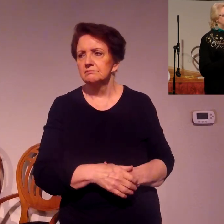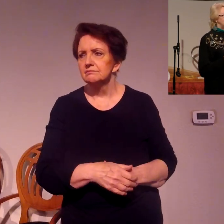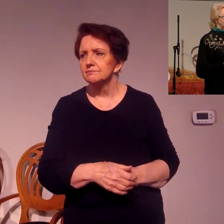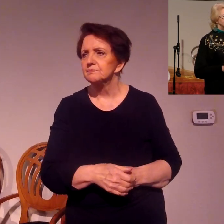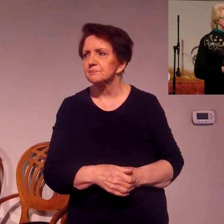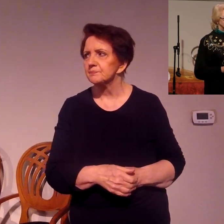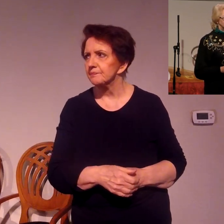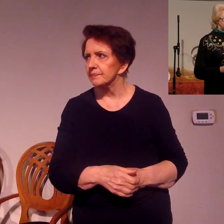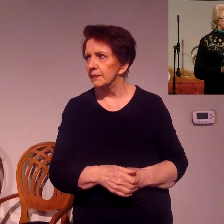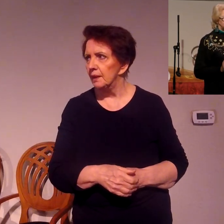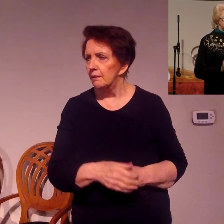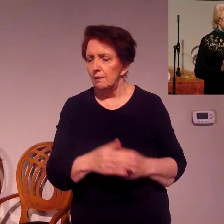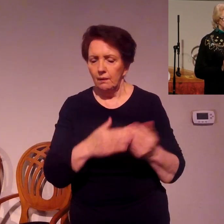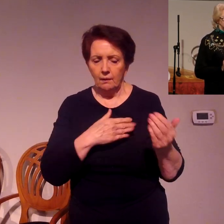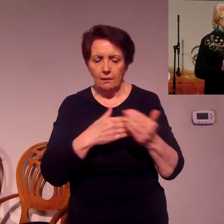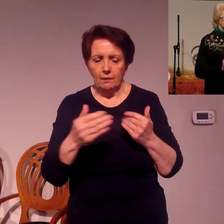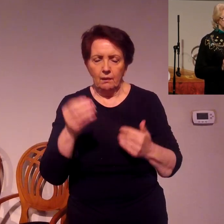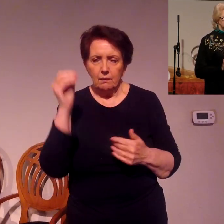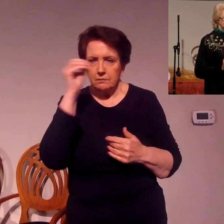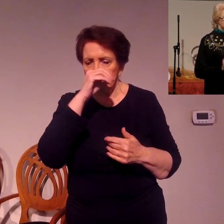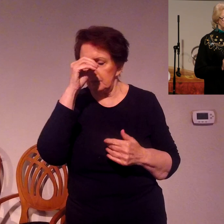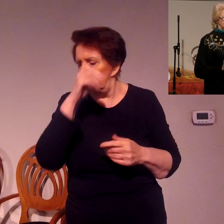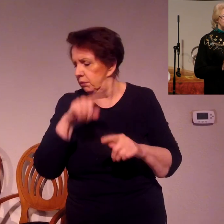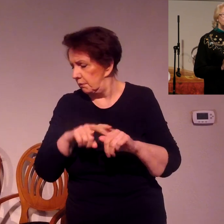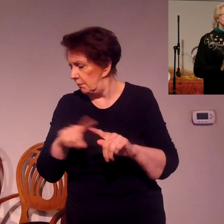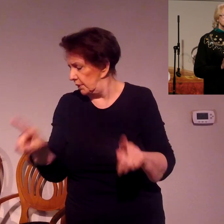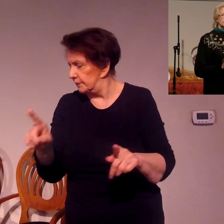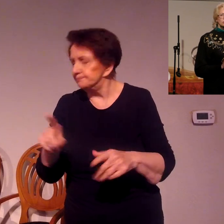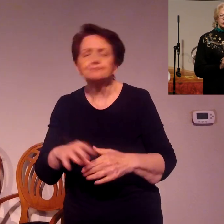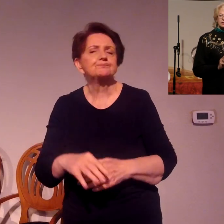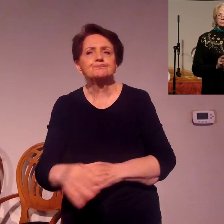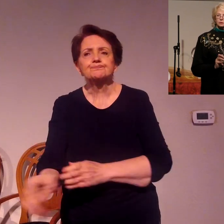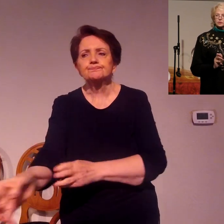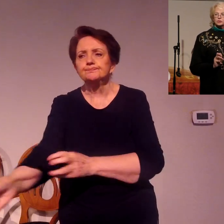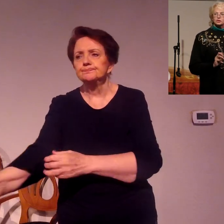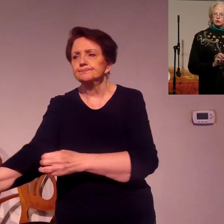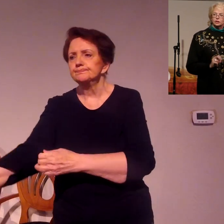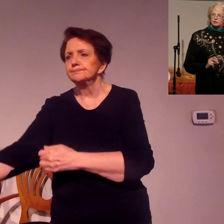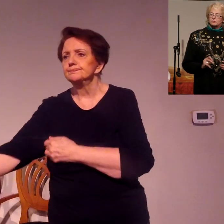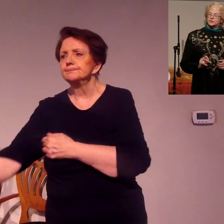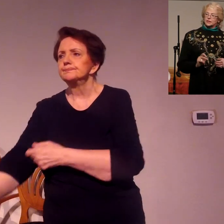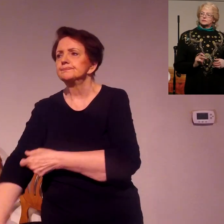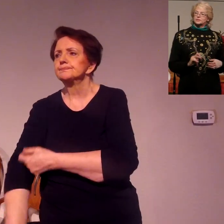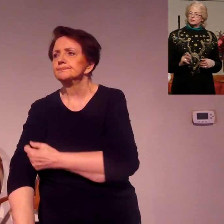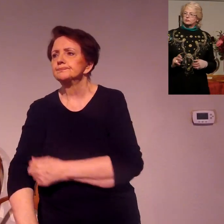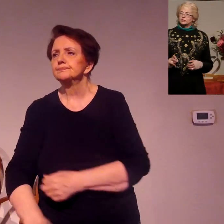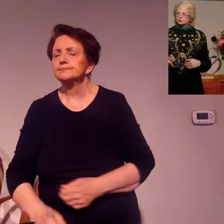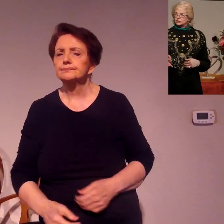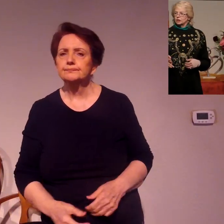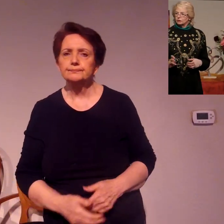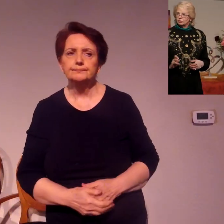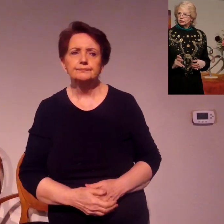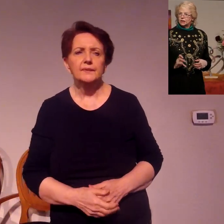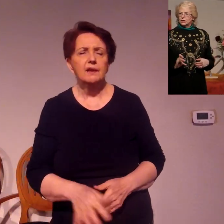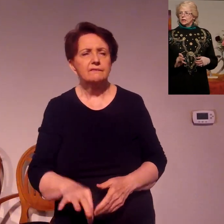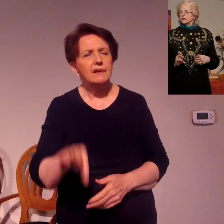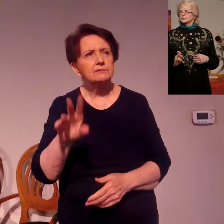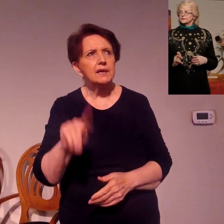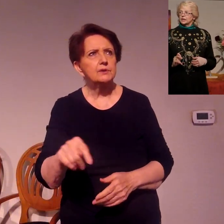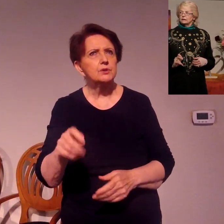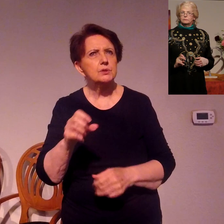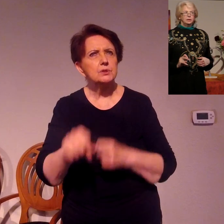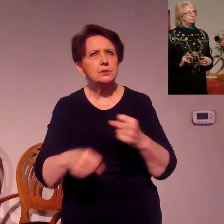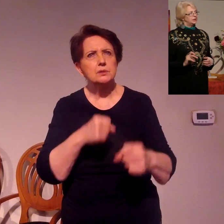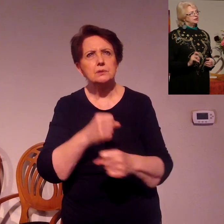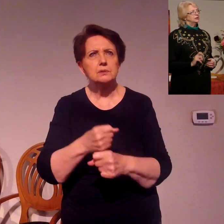even if we have a different opinion. You know, it's one of the most extraordinary things I discovered years ago